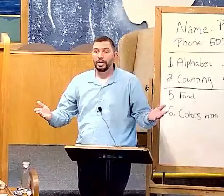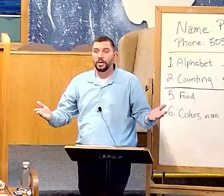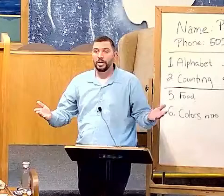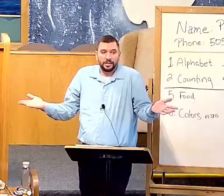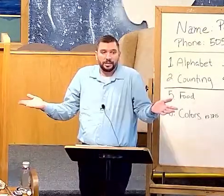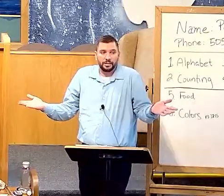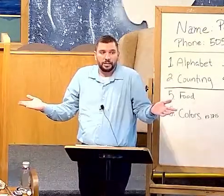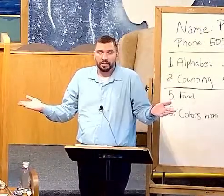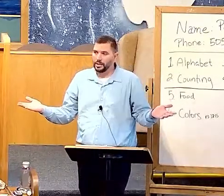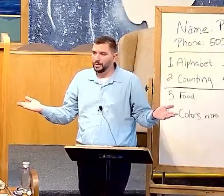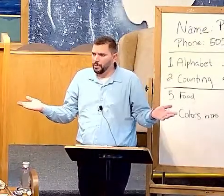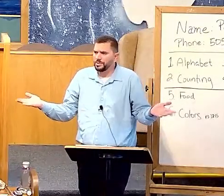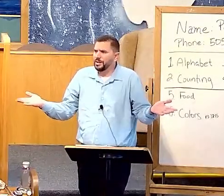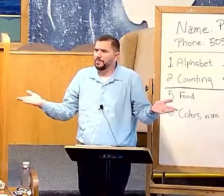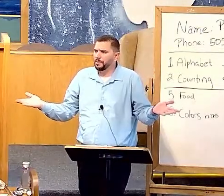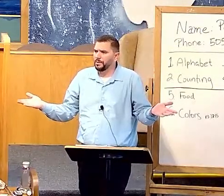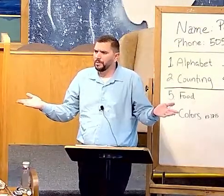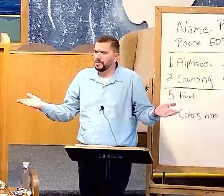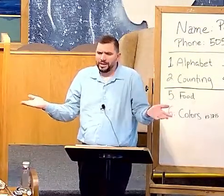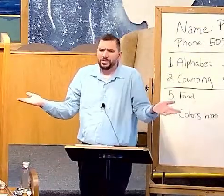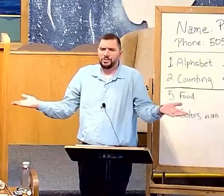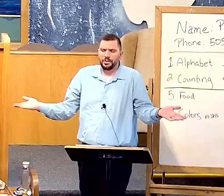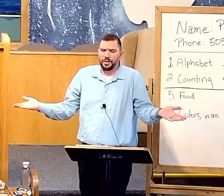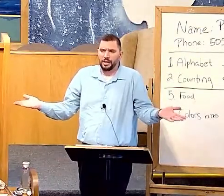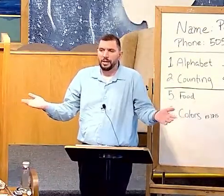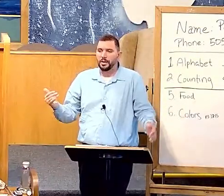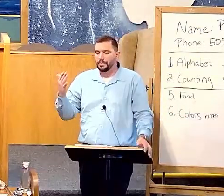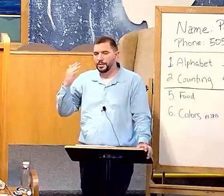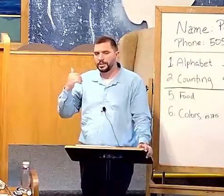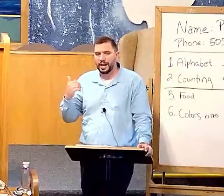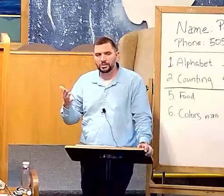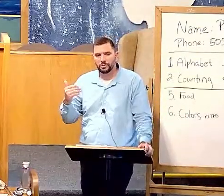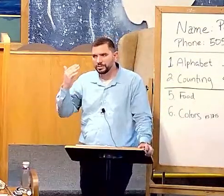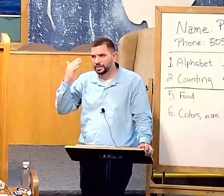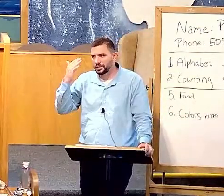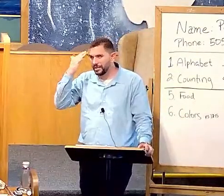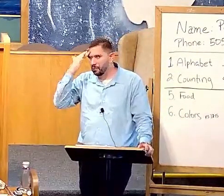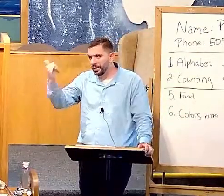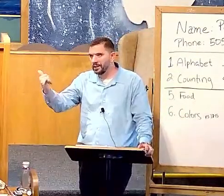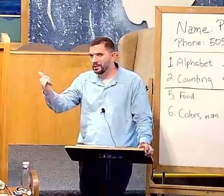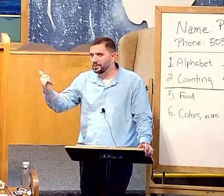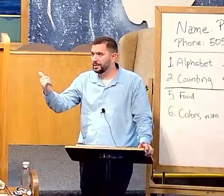that. Like, what was that for? Why did you do that? But the actual sign for why is like that.